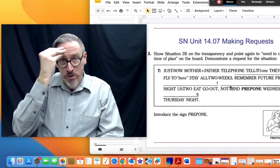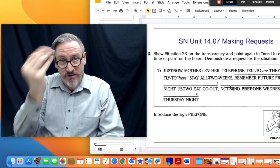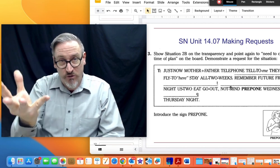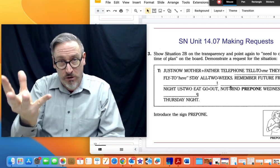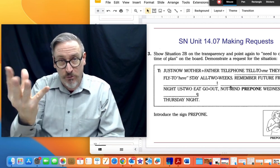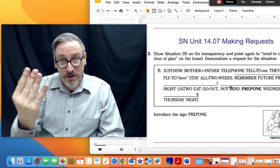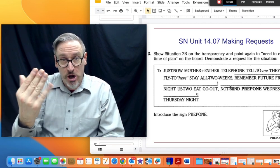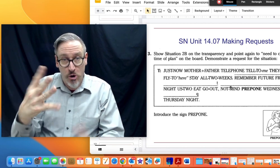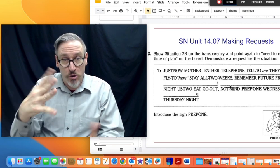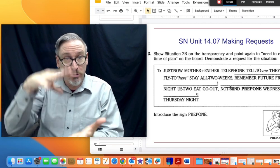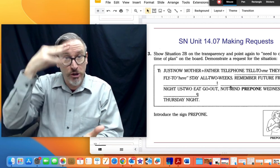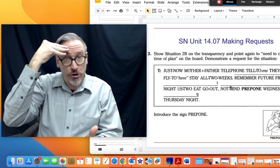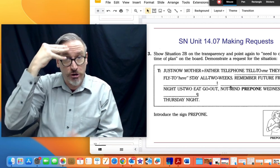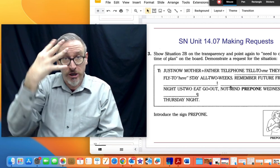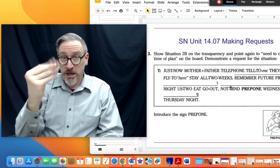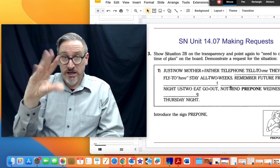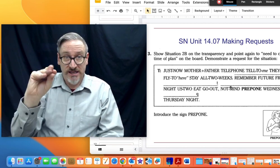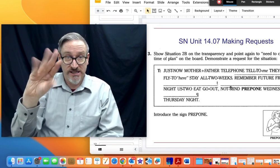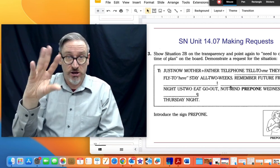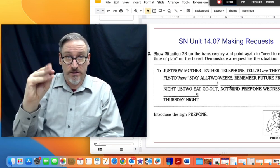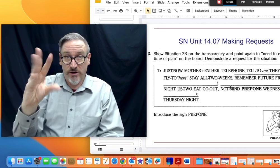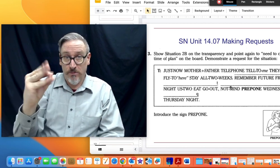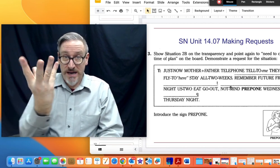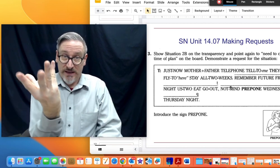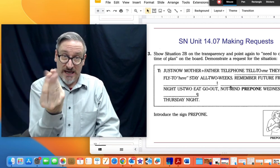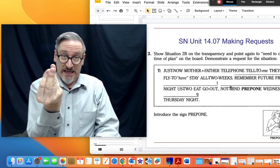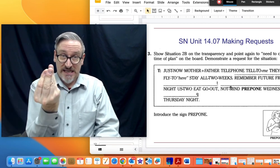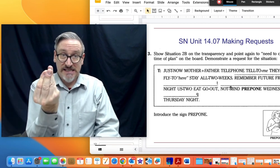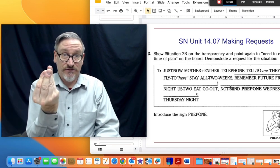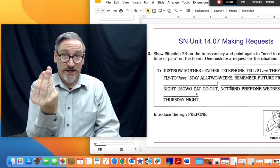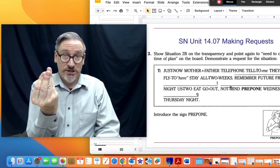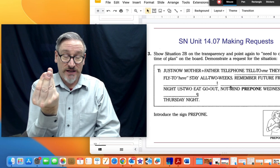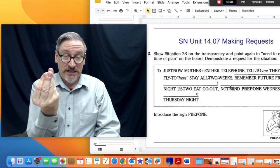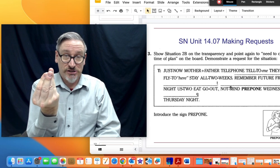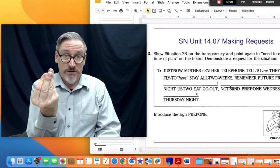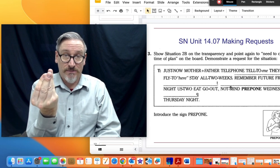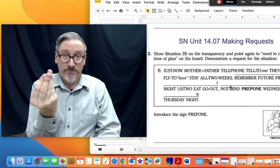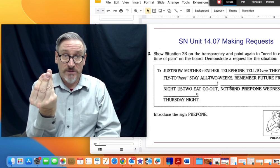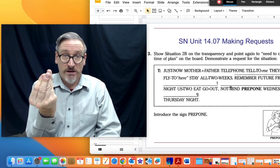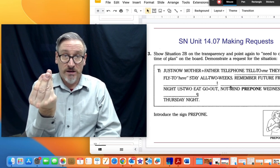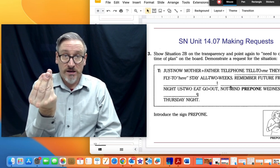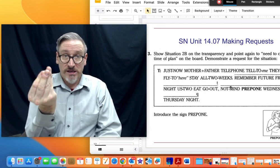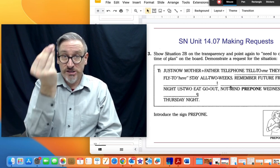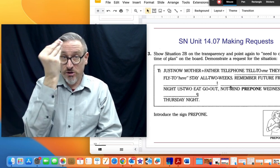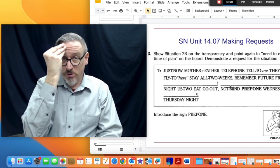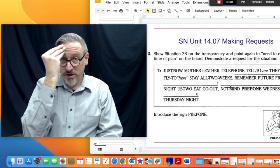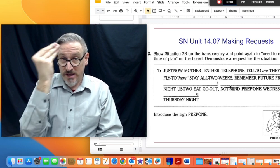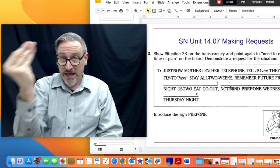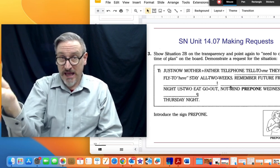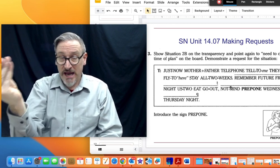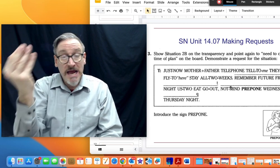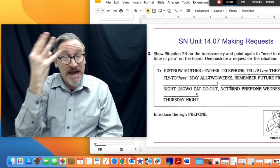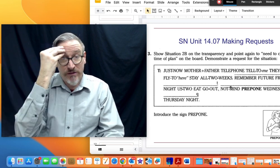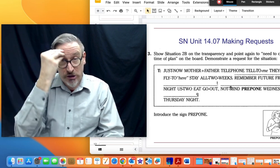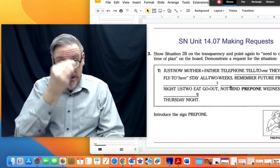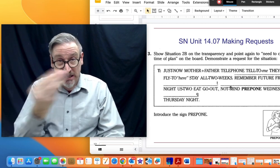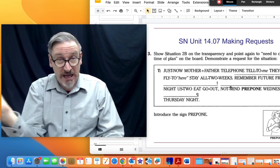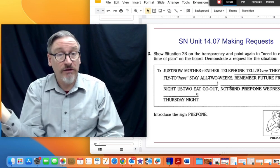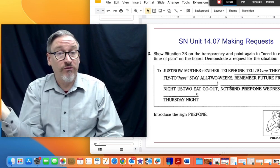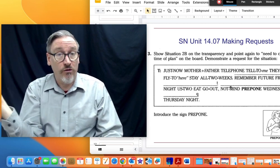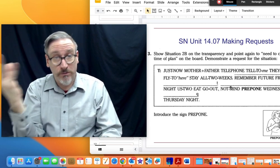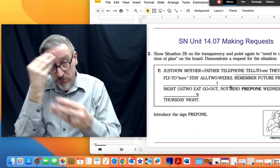know inform, we know to learn. This is all about manipulating this information that I just grabbed. So now they